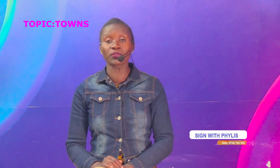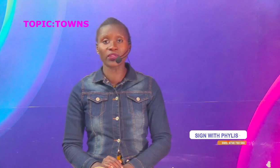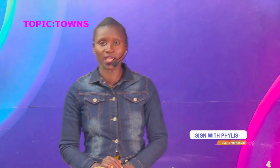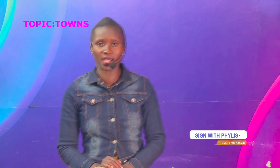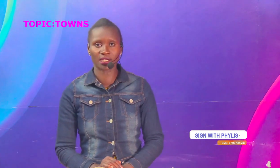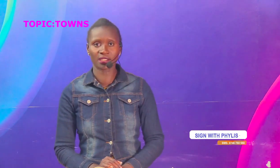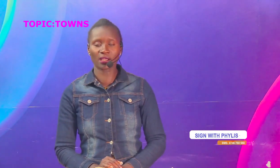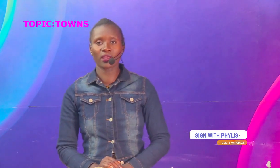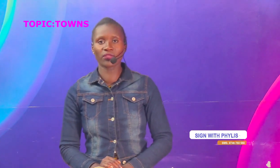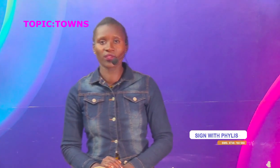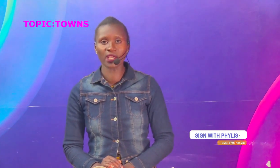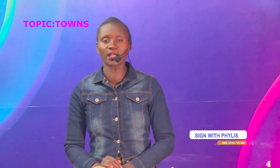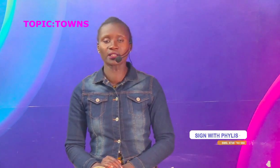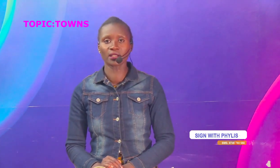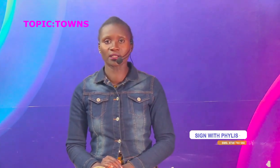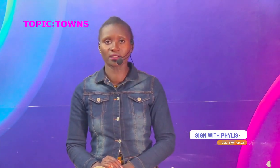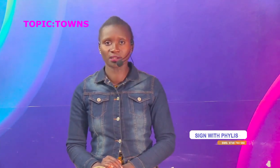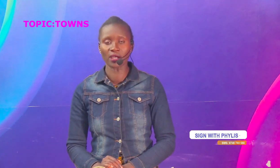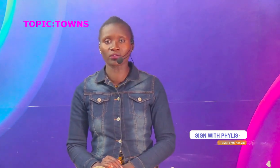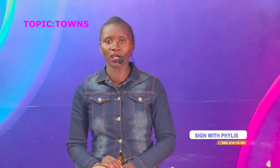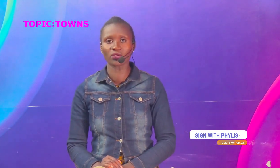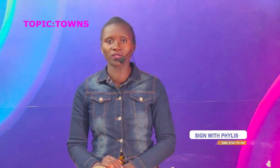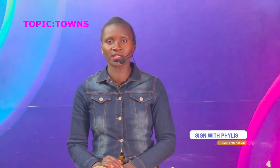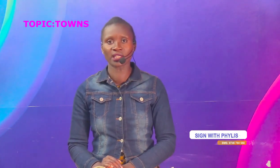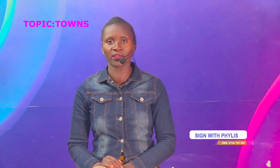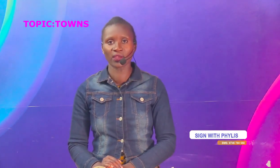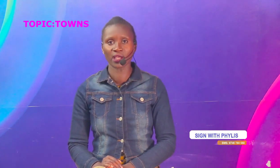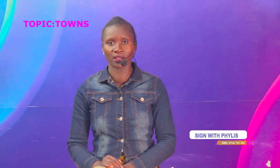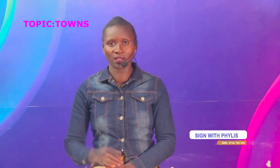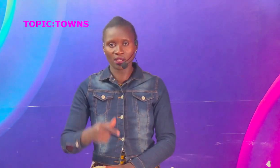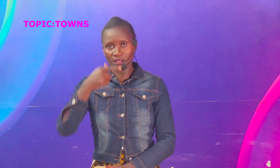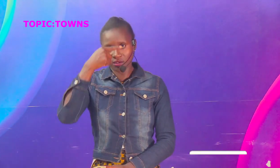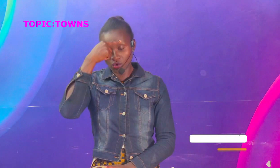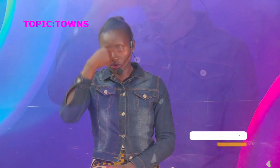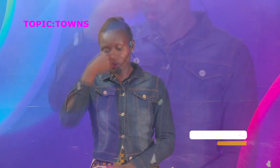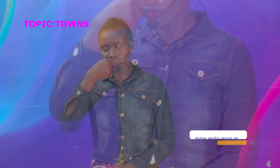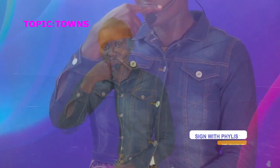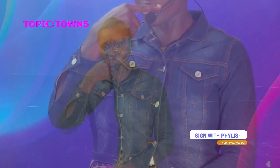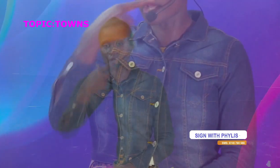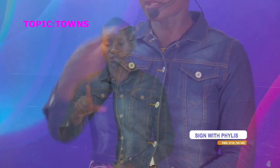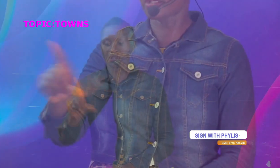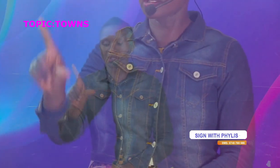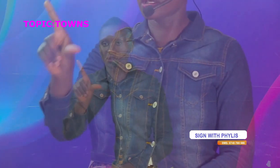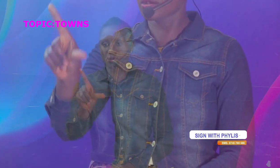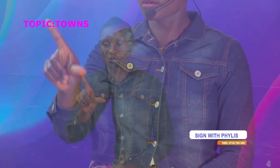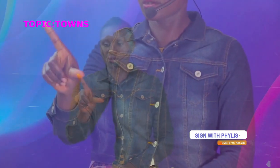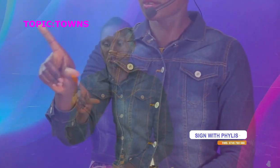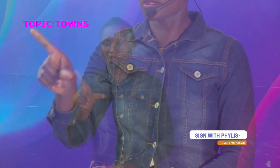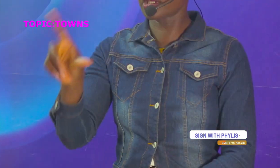Thika. Thika town. How do we sign Thika? So Thika. Just using